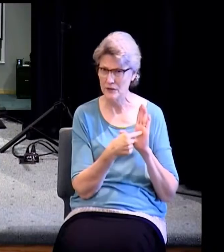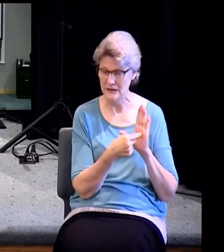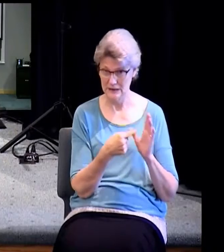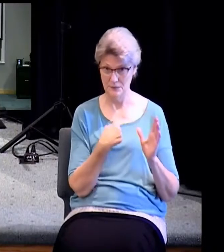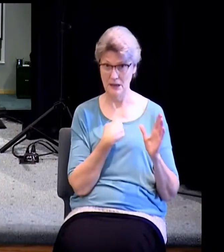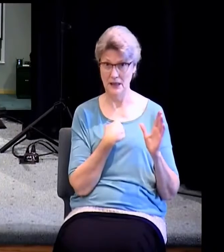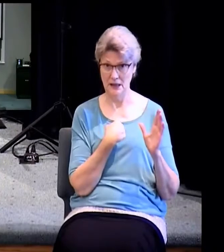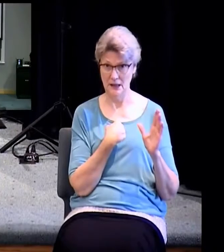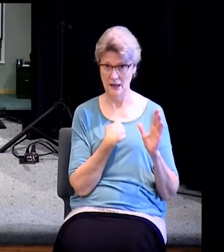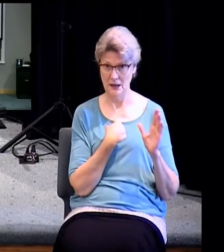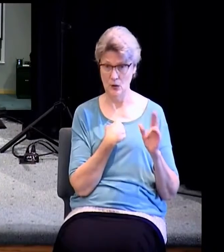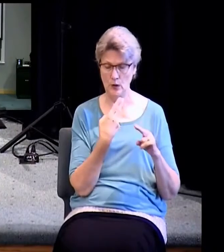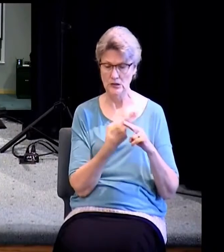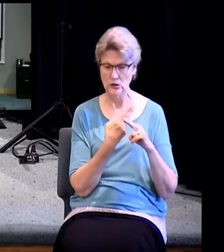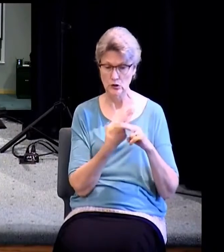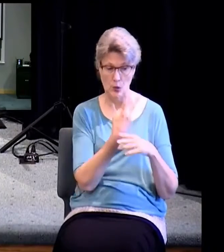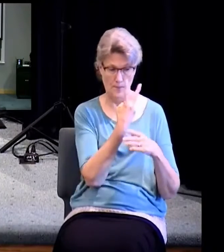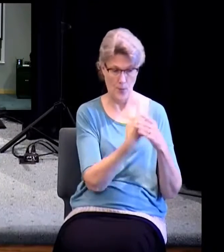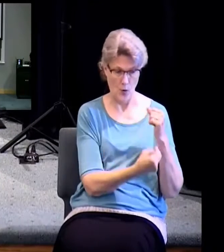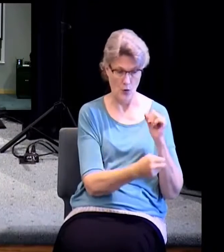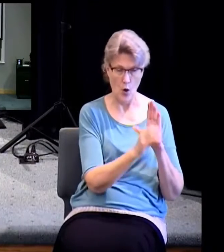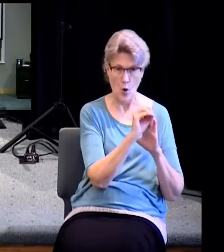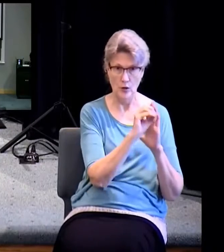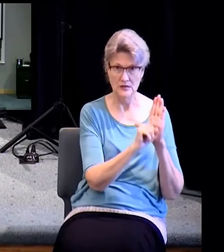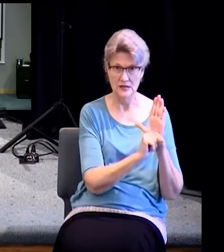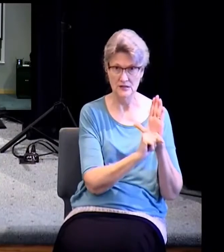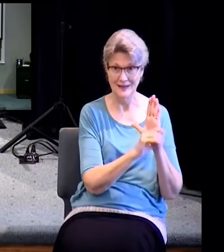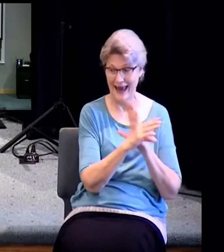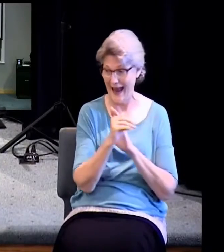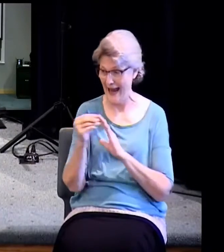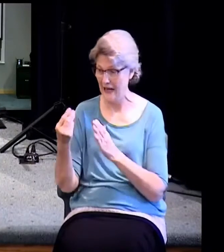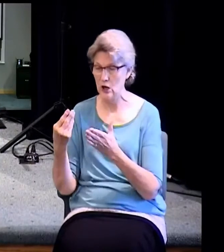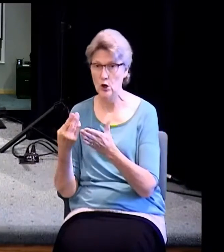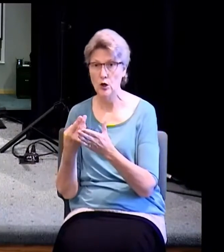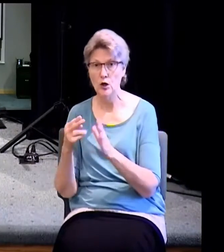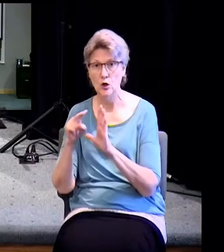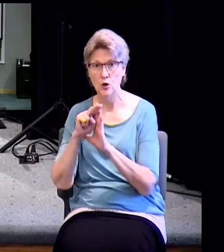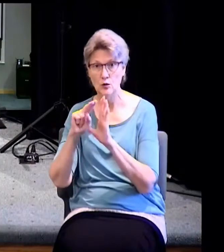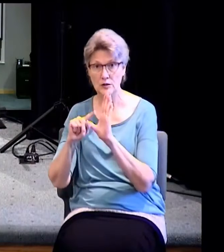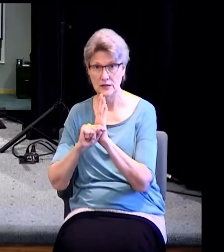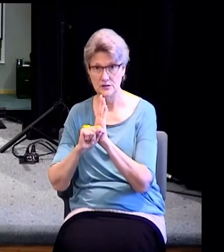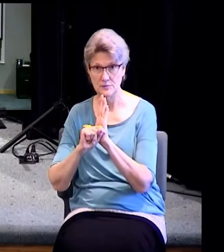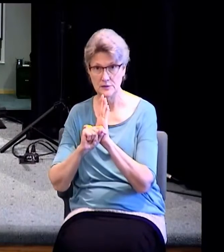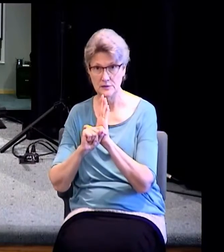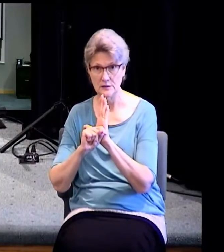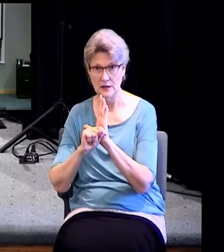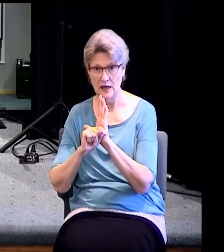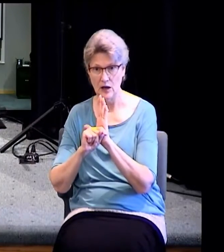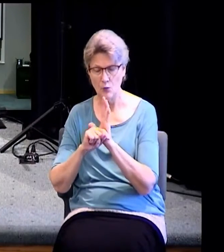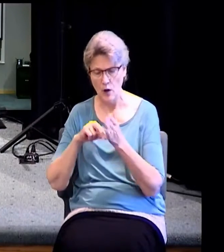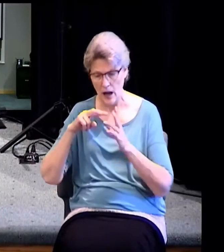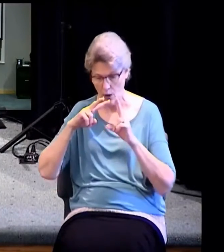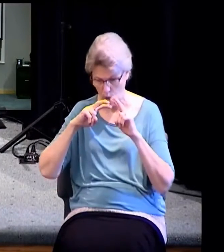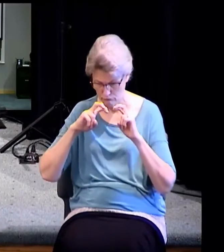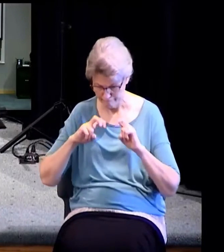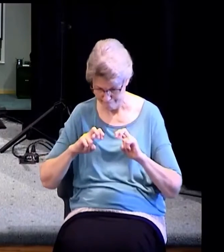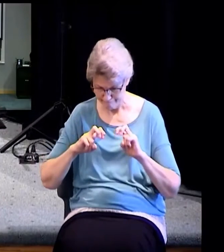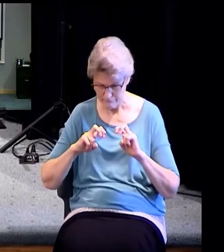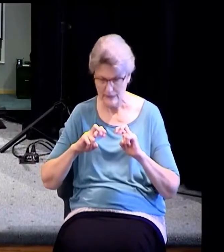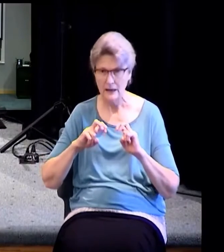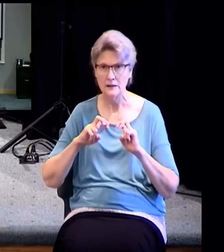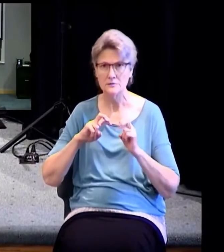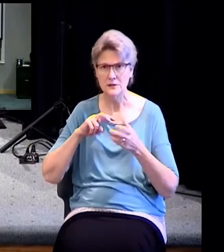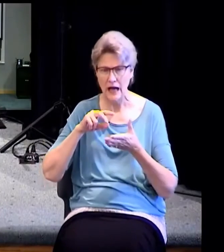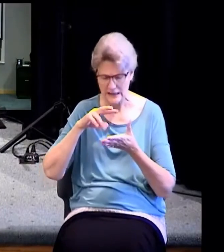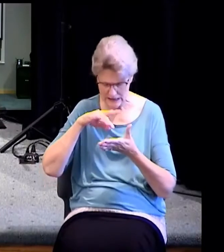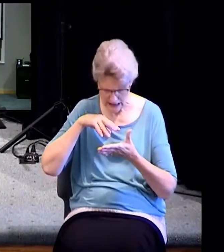me, was used both in the Old and in the New." And when I looked it up, it's true. Jehovah